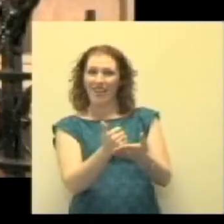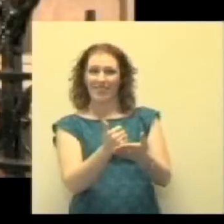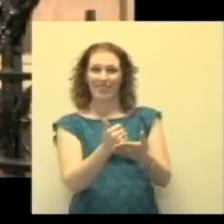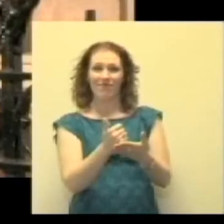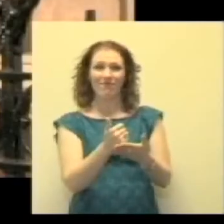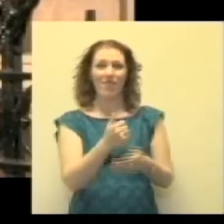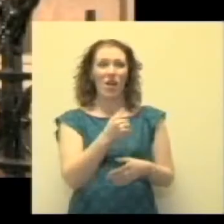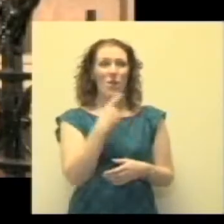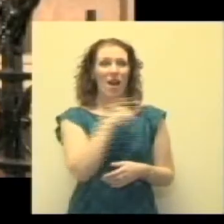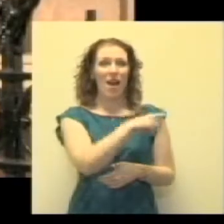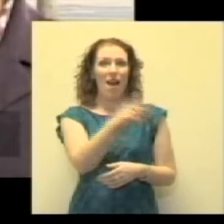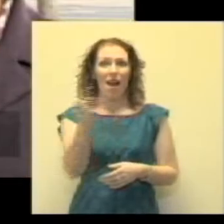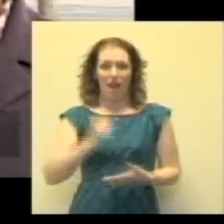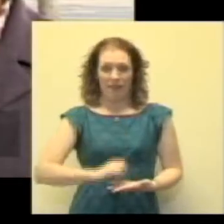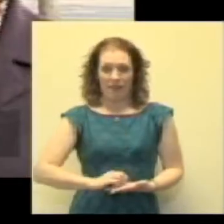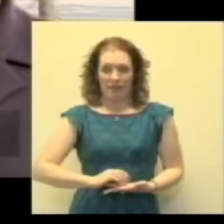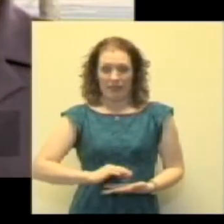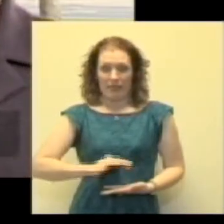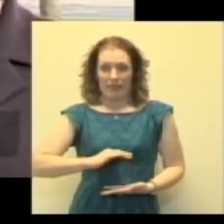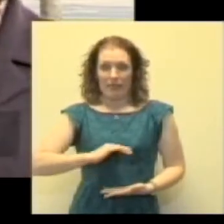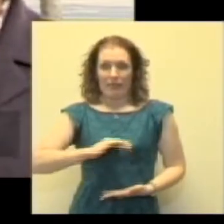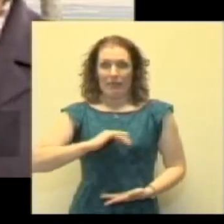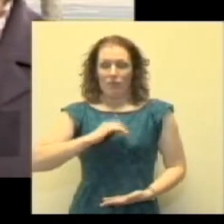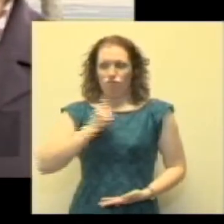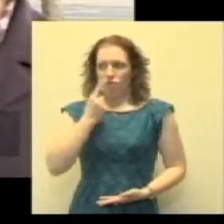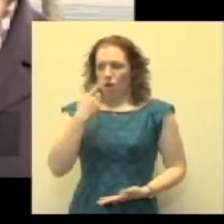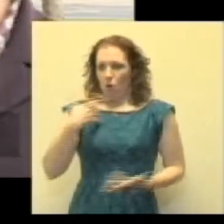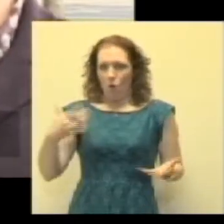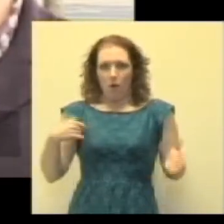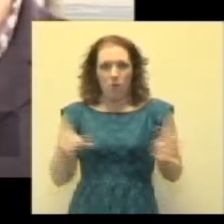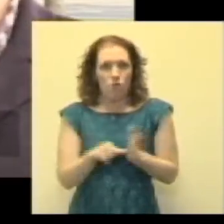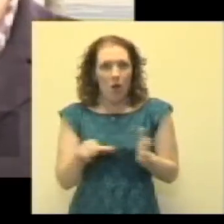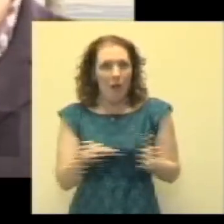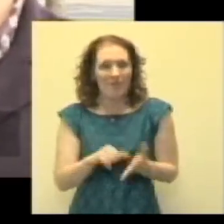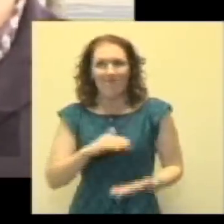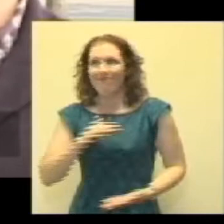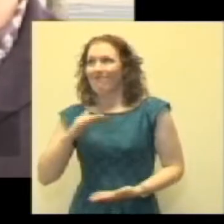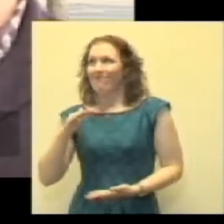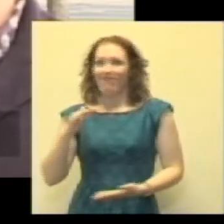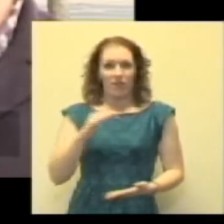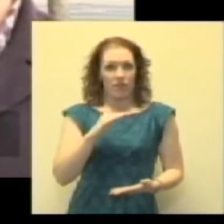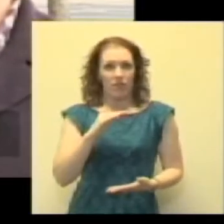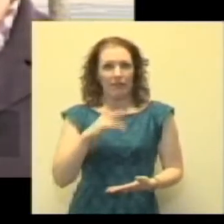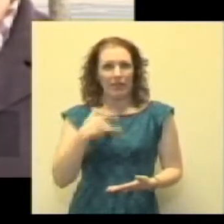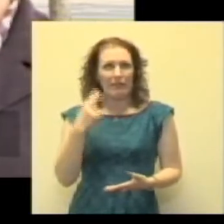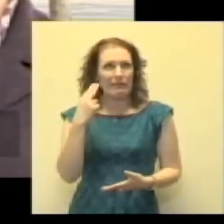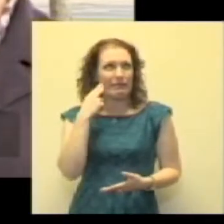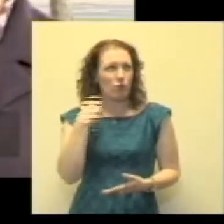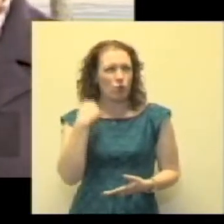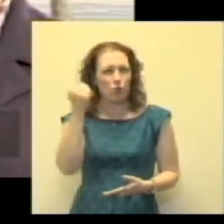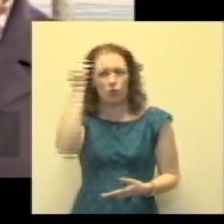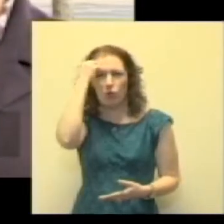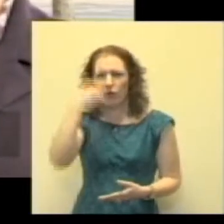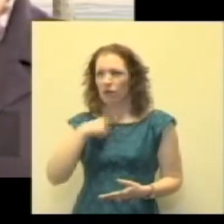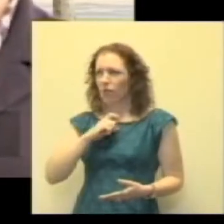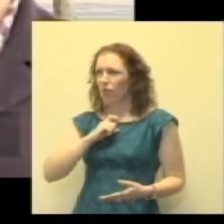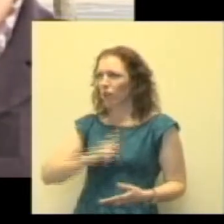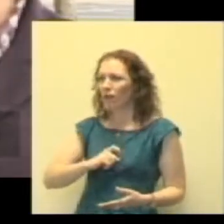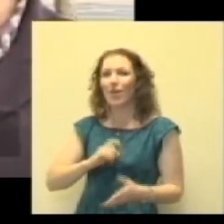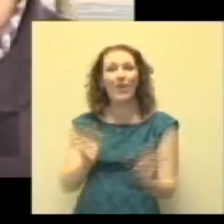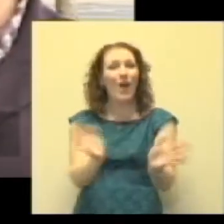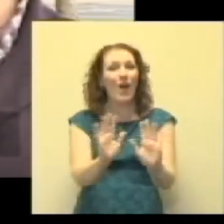alone. My advice, I suppose, is first of all, when you realise there's a difficulty there, please don't